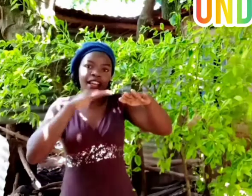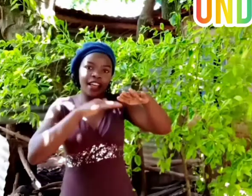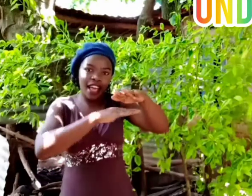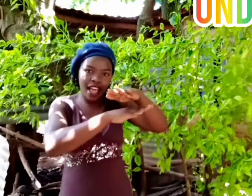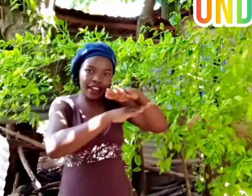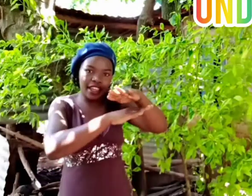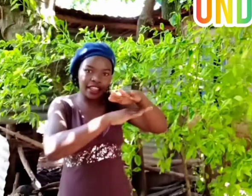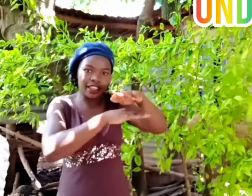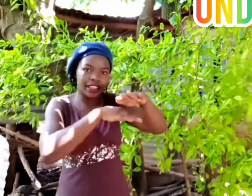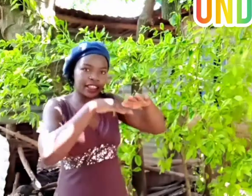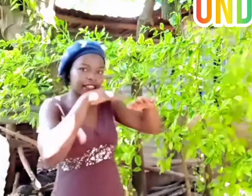Under.